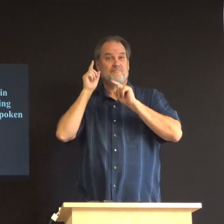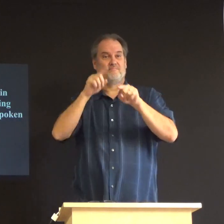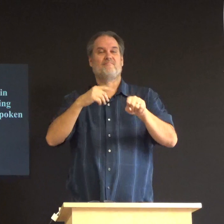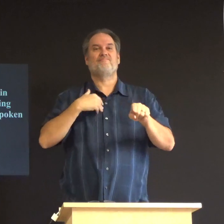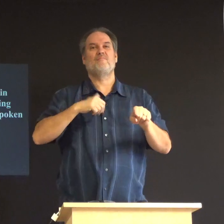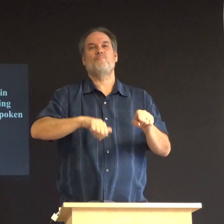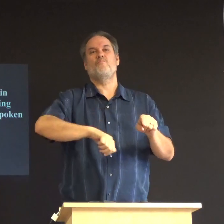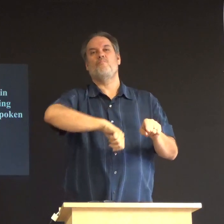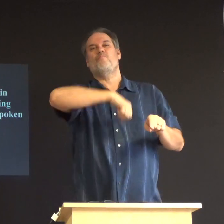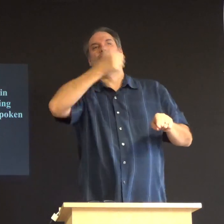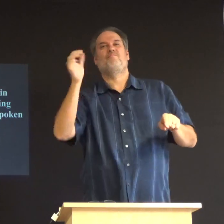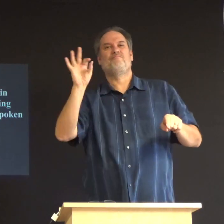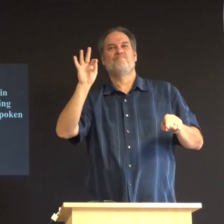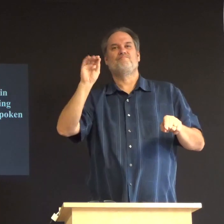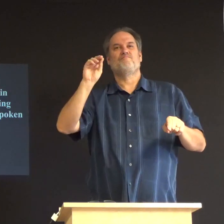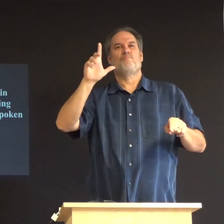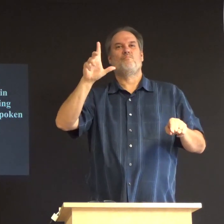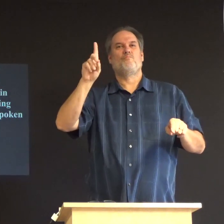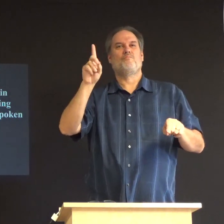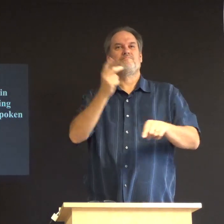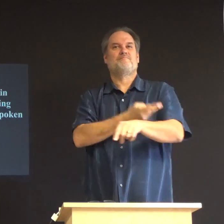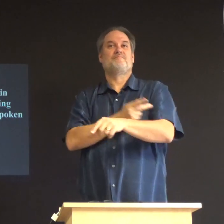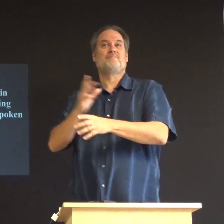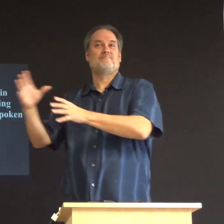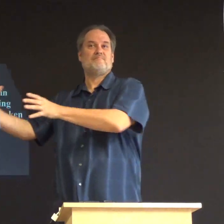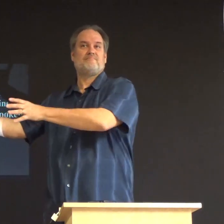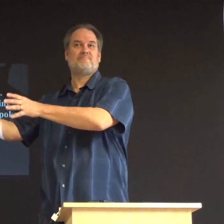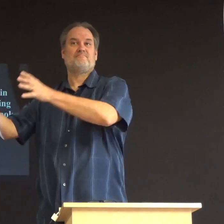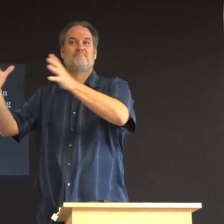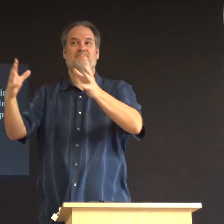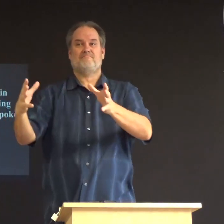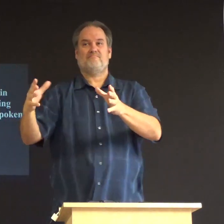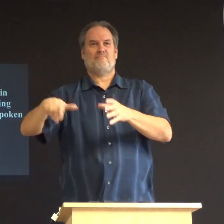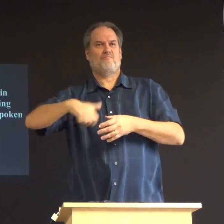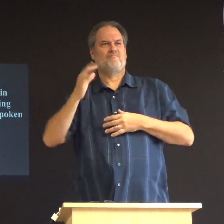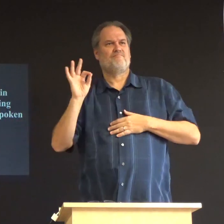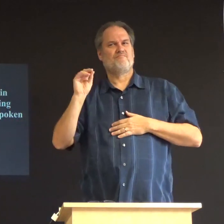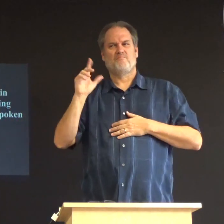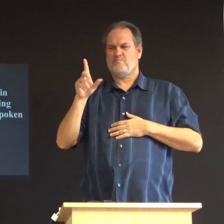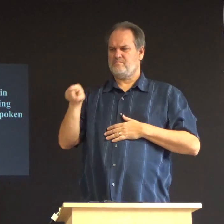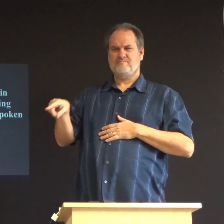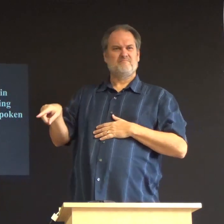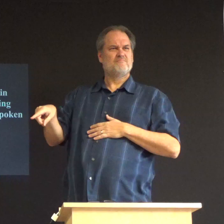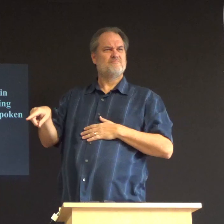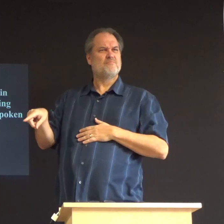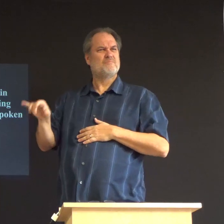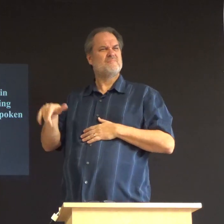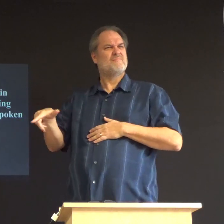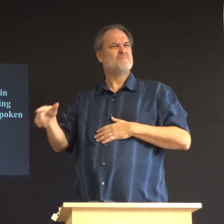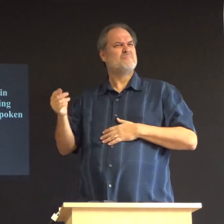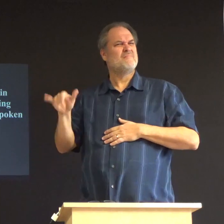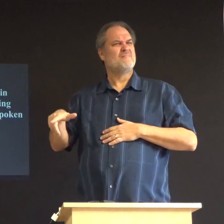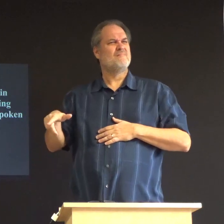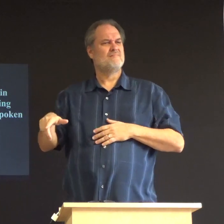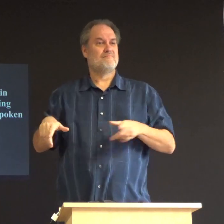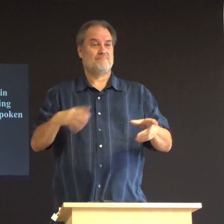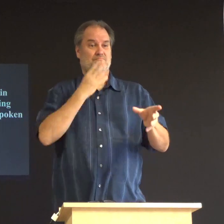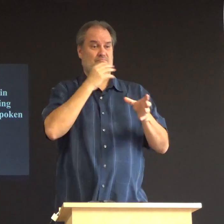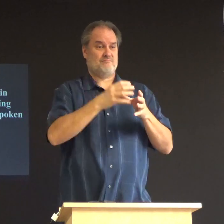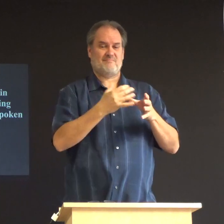about Jesus comes because he has another fold of sheep. So who's that other fold of sheep that he's talking